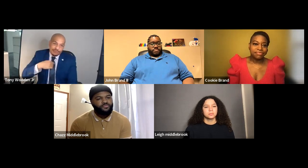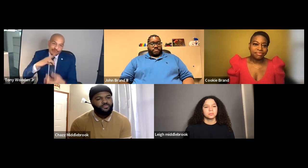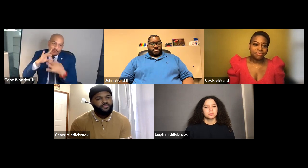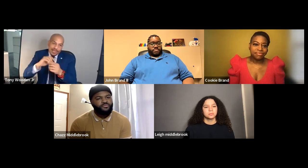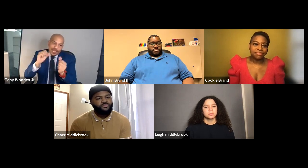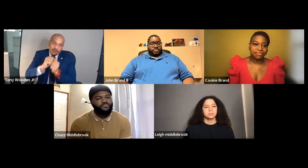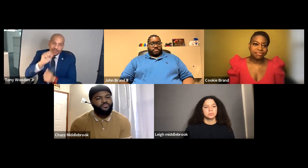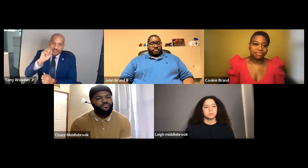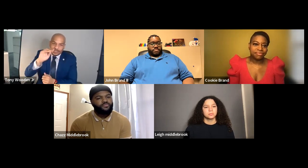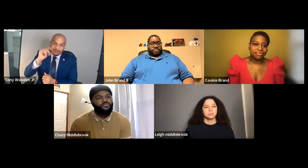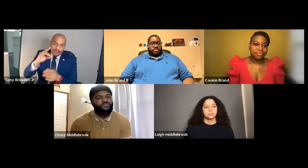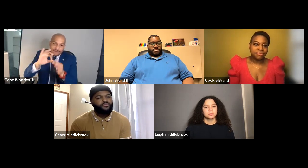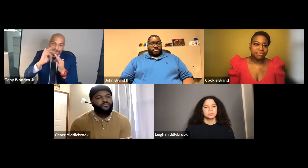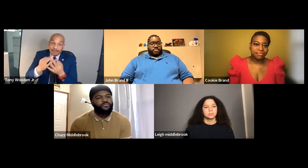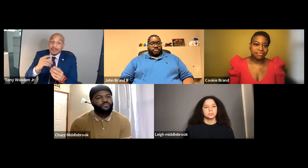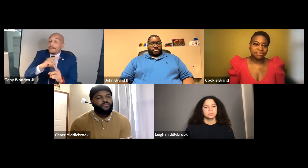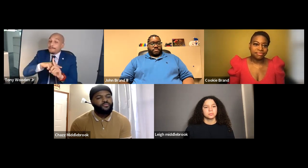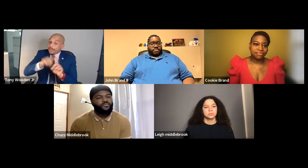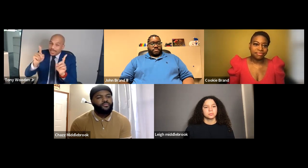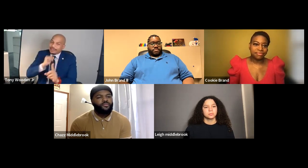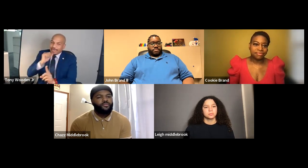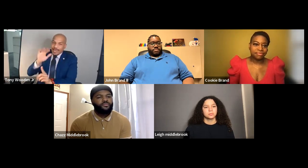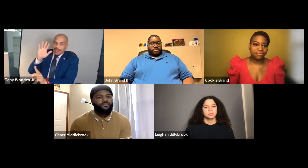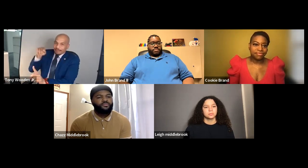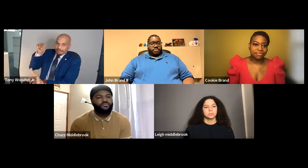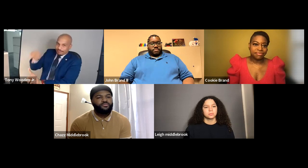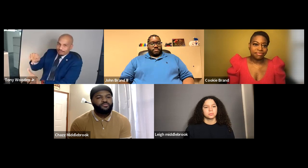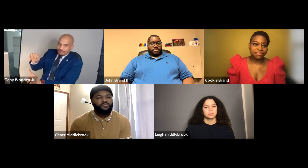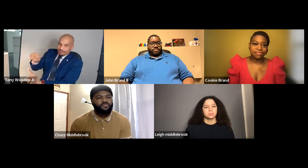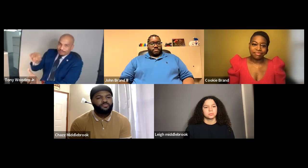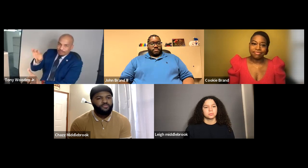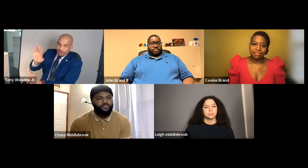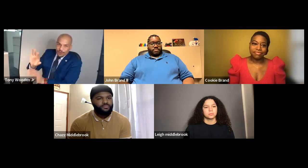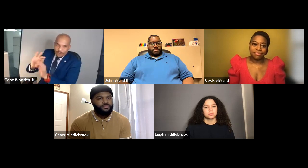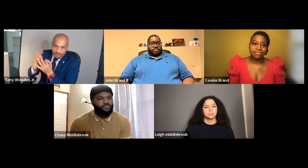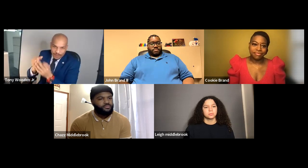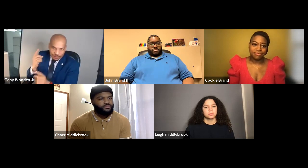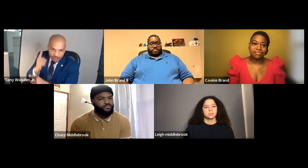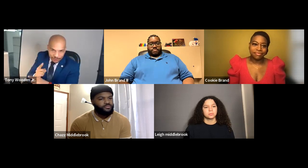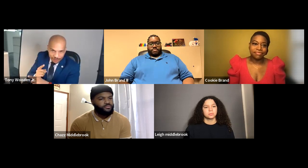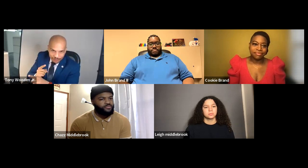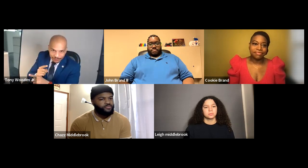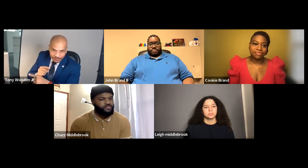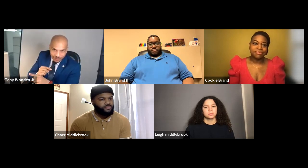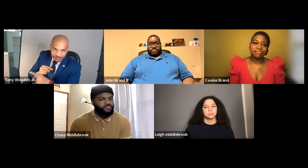name of Smith, someone asked, are we related to that family? But I don't know that we are. Is that right, Cookie?